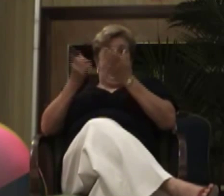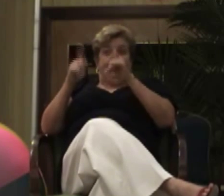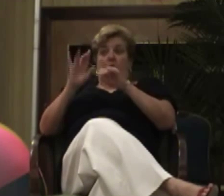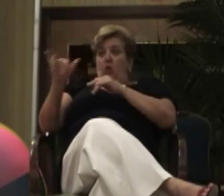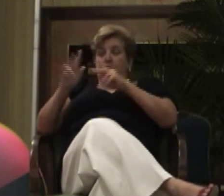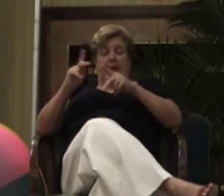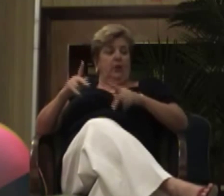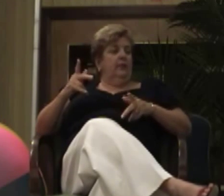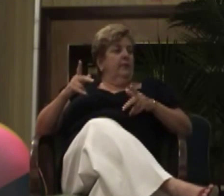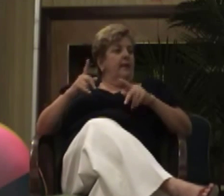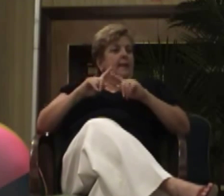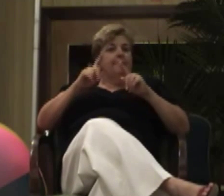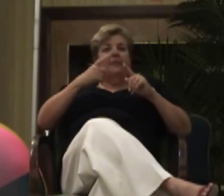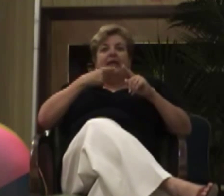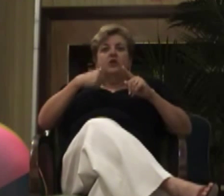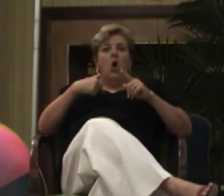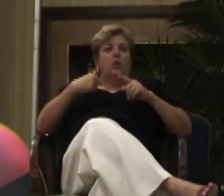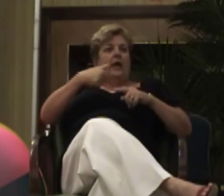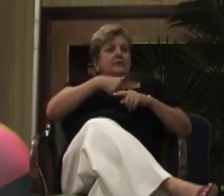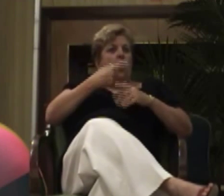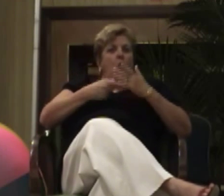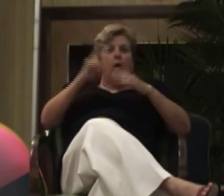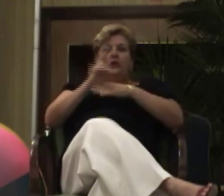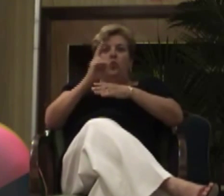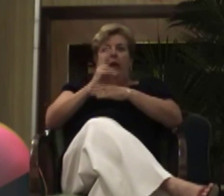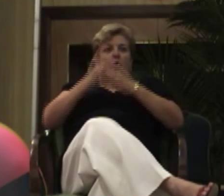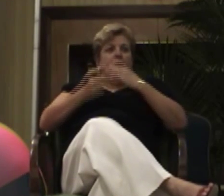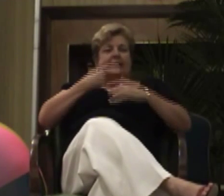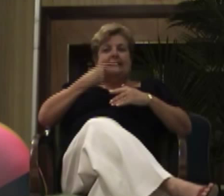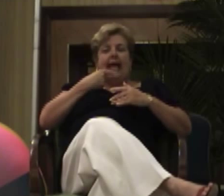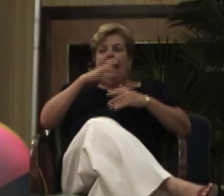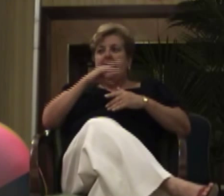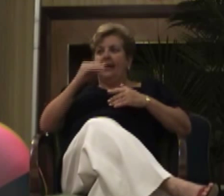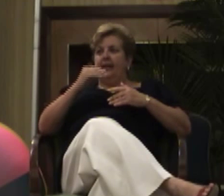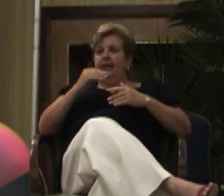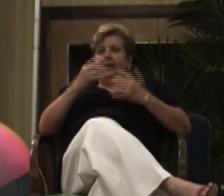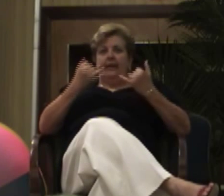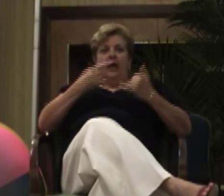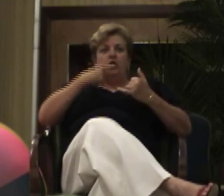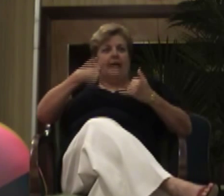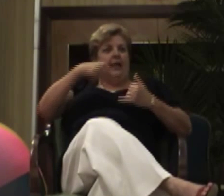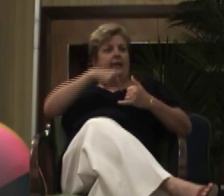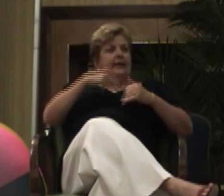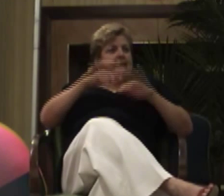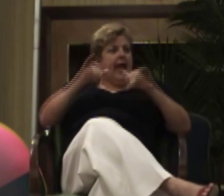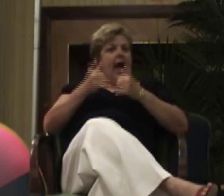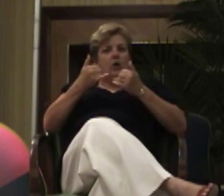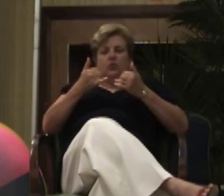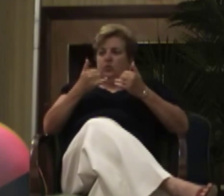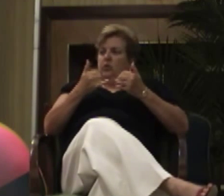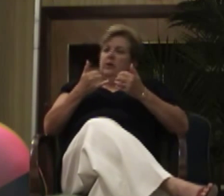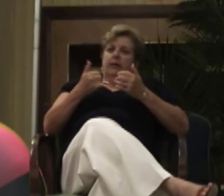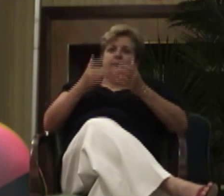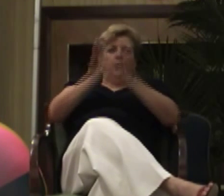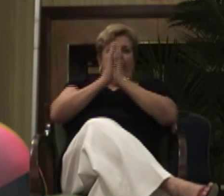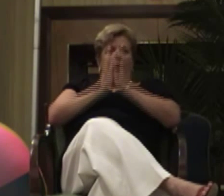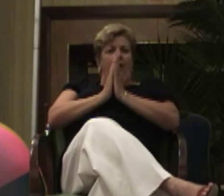at. Well, they told us what to wear, what to say. Now y'all been saying, tell us how to pray. They even pulled Jesus in on how to say the prayer. I tell you, this